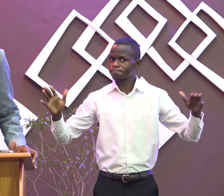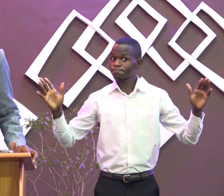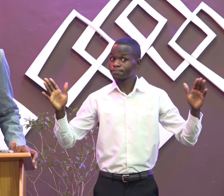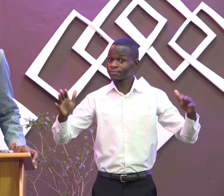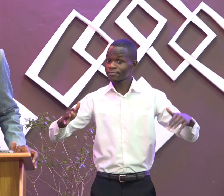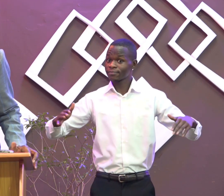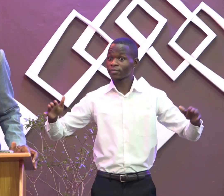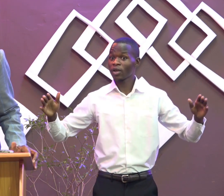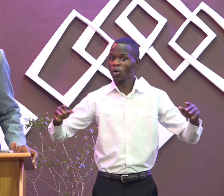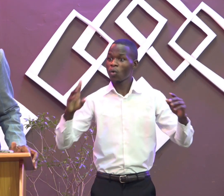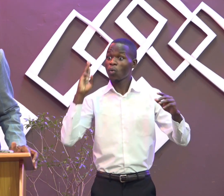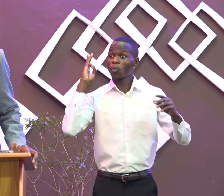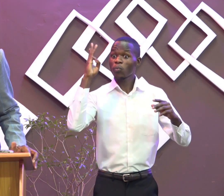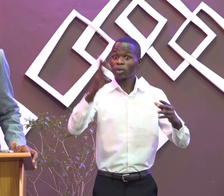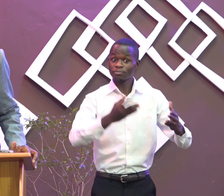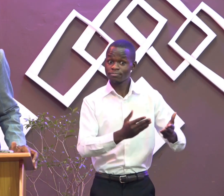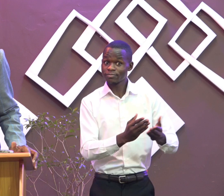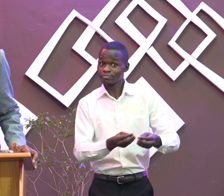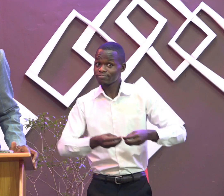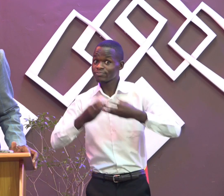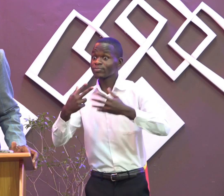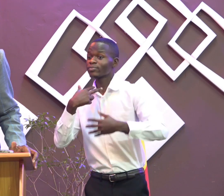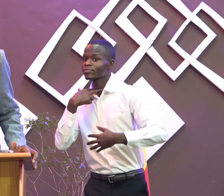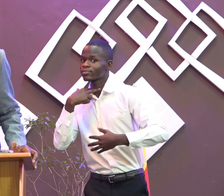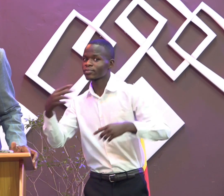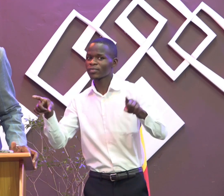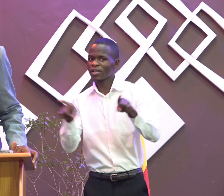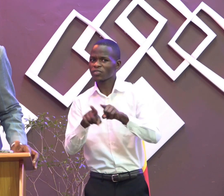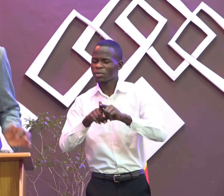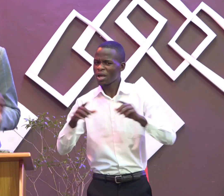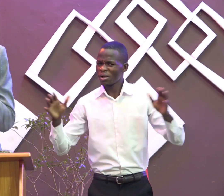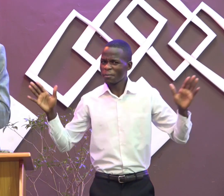yange. Eritwala eddoboozi n'ekirina ebiwaawaatiro.